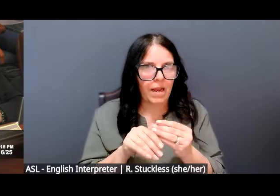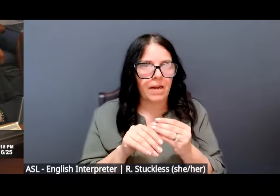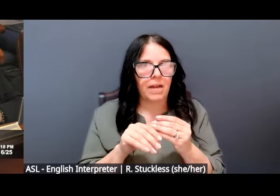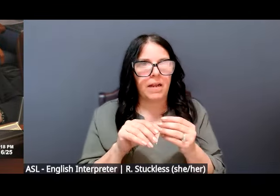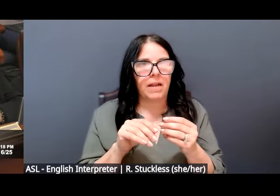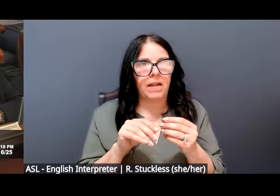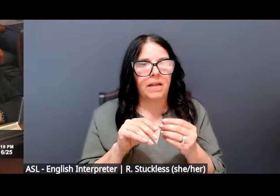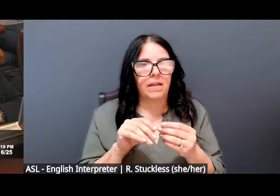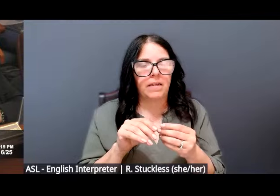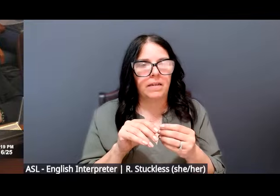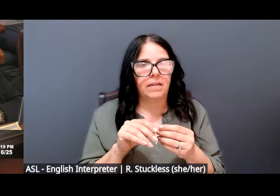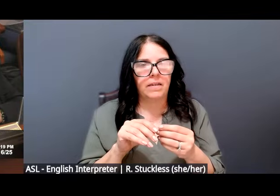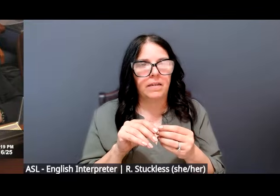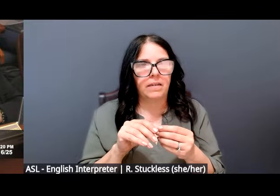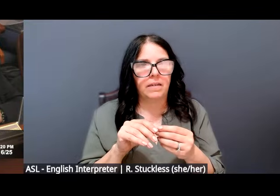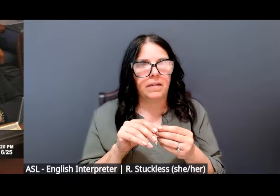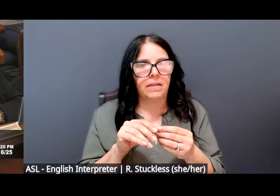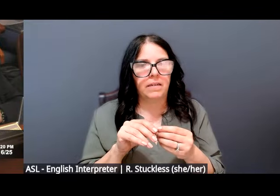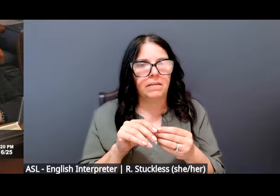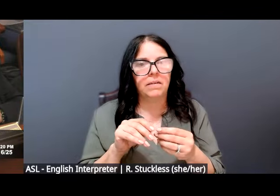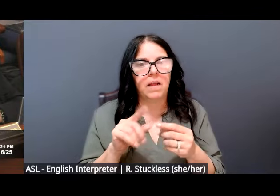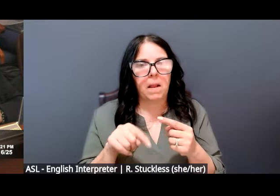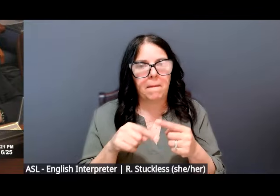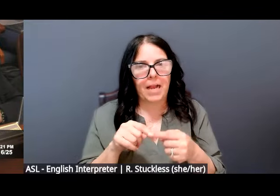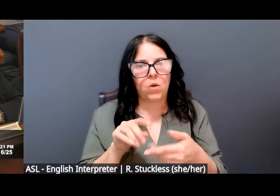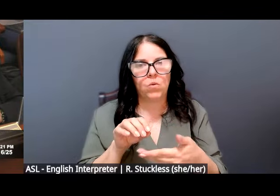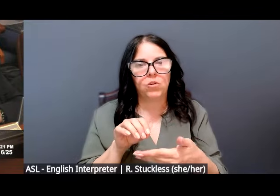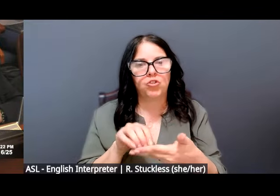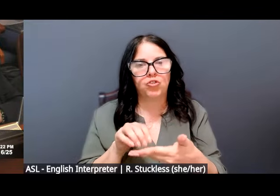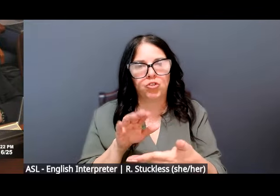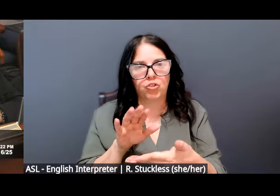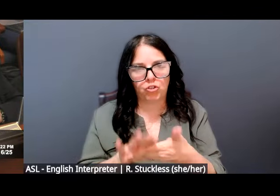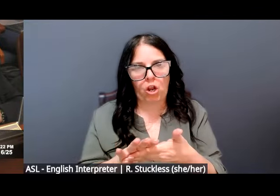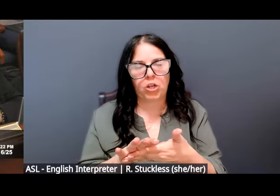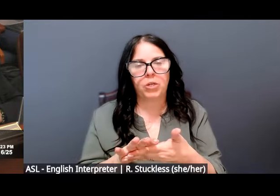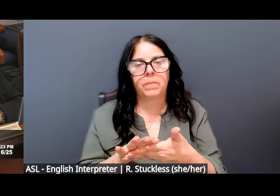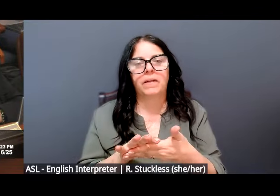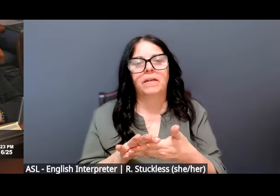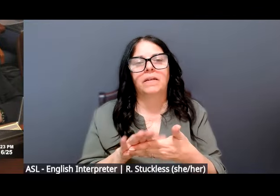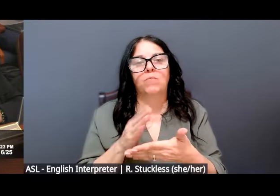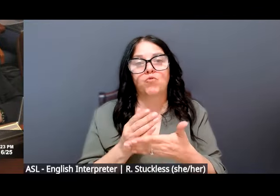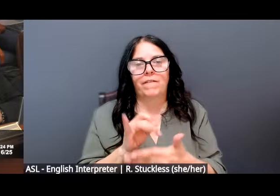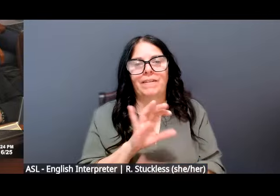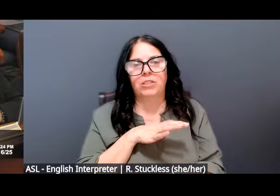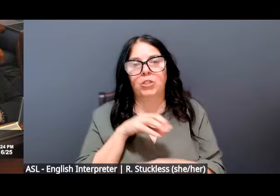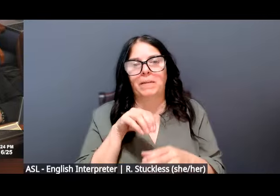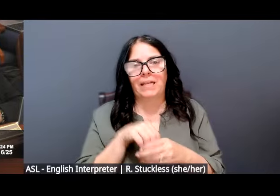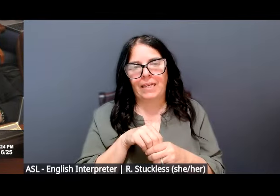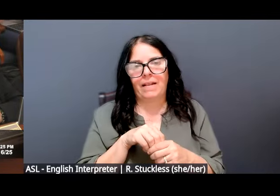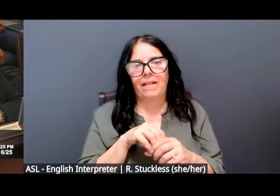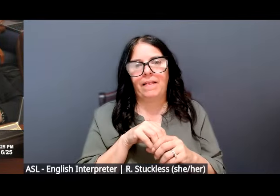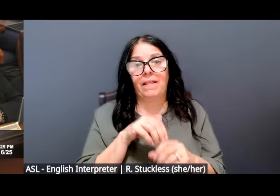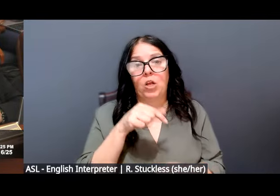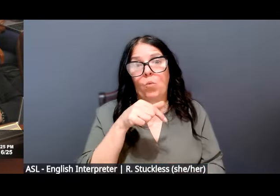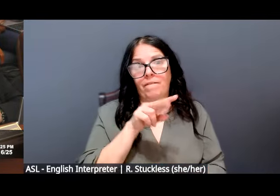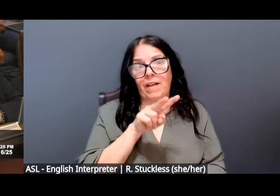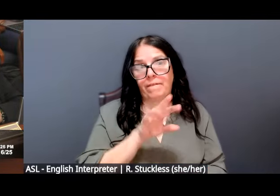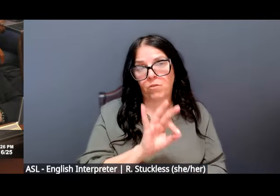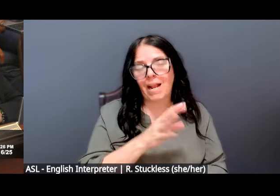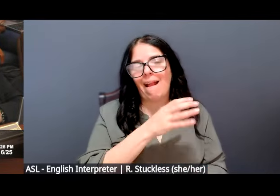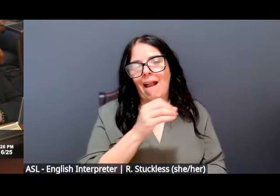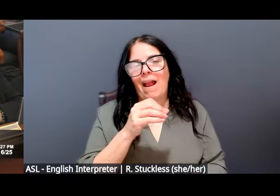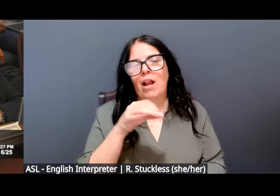documenting proof of citizenship in the qualified voter file and precinct poll list.